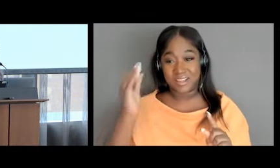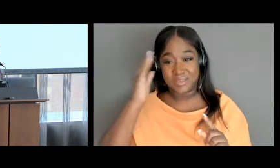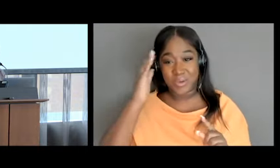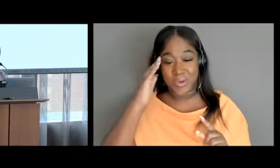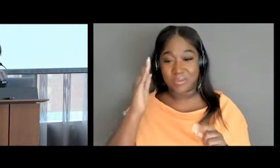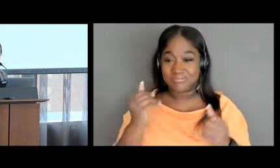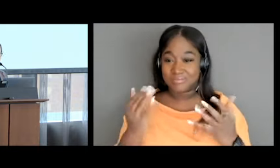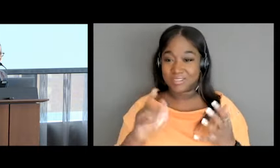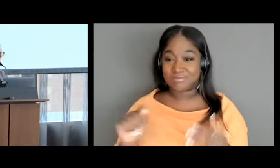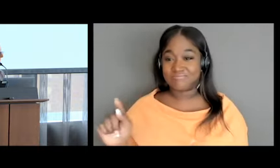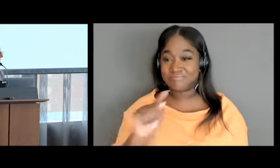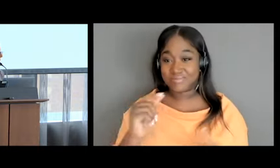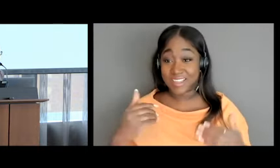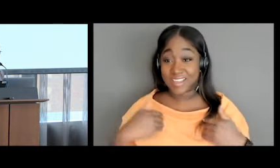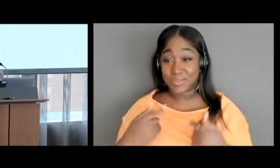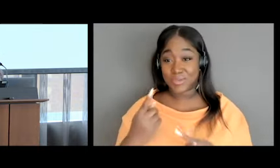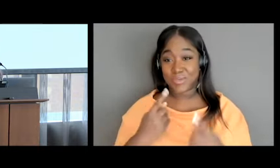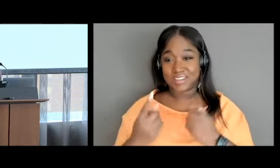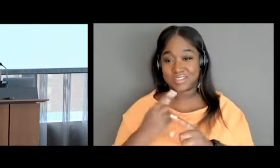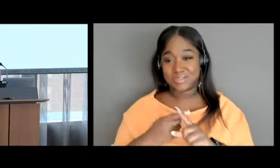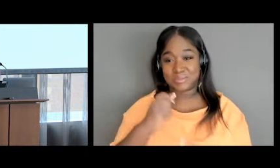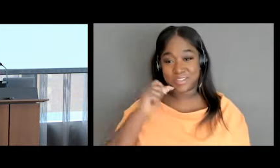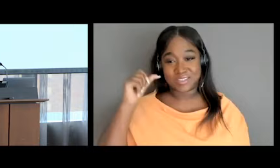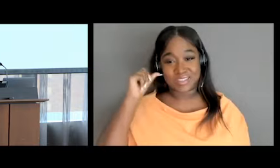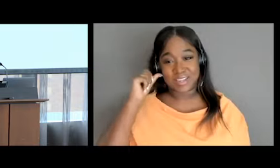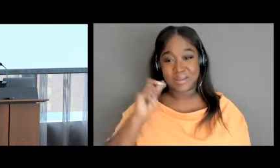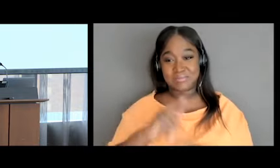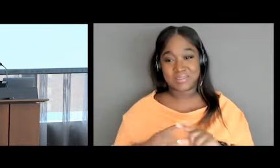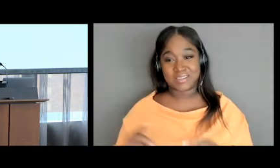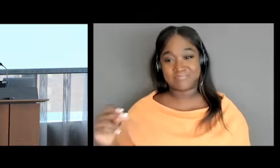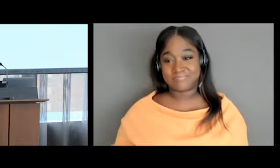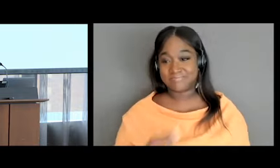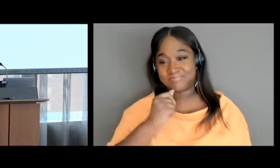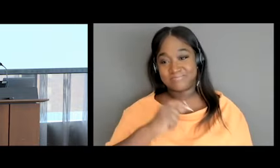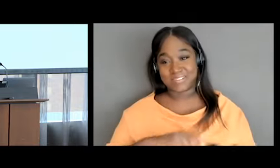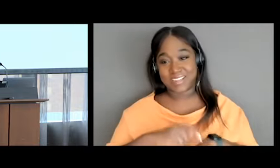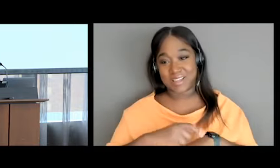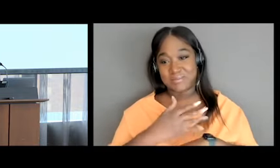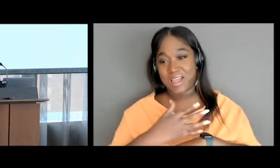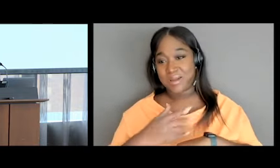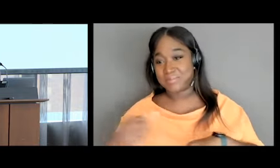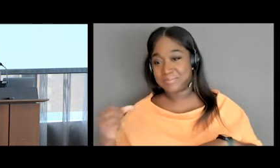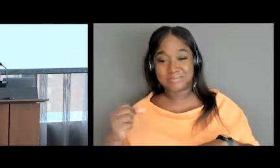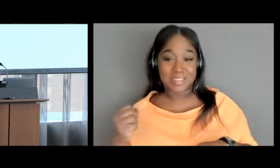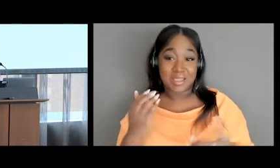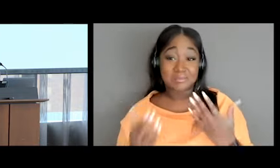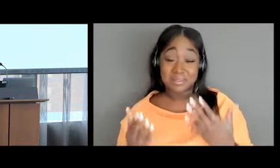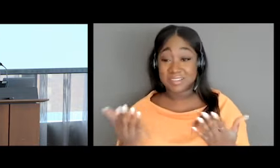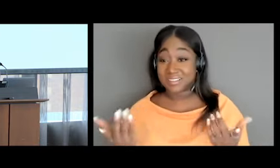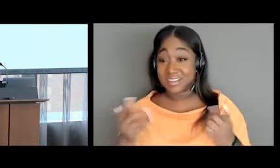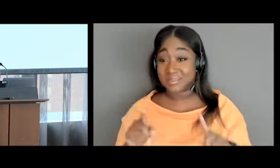time yesterday, but we may have had some time today. She said she's glad to accept any questions and she'll respond to